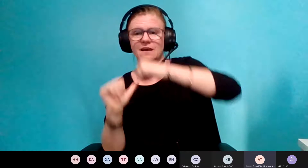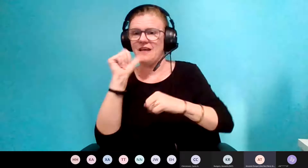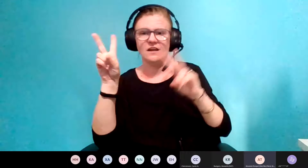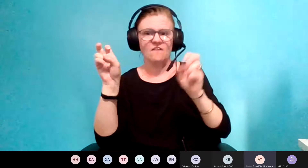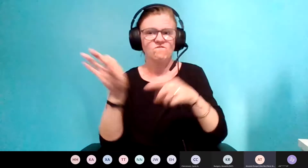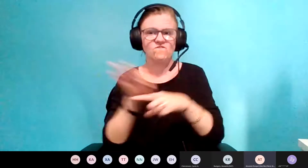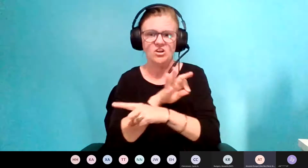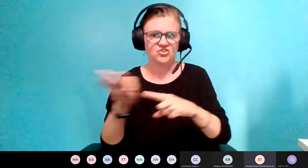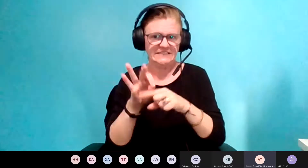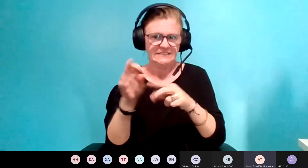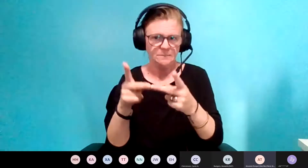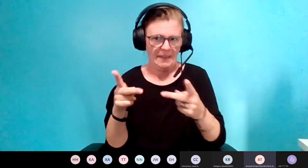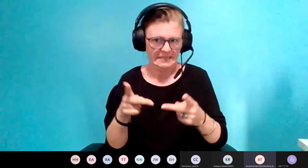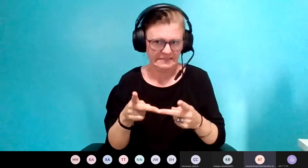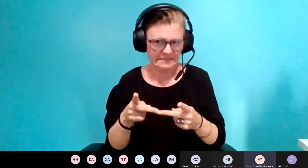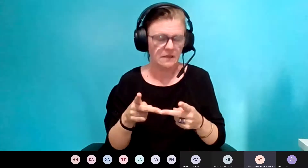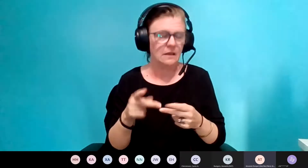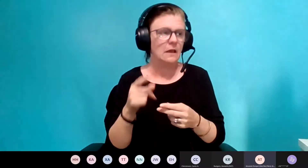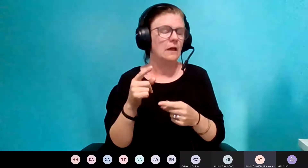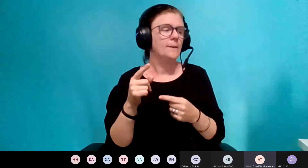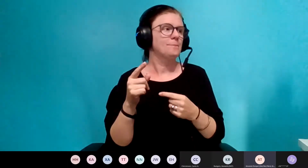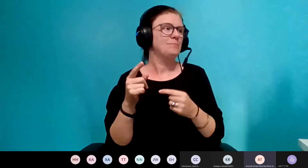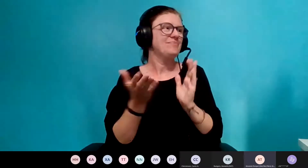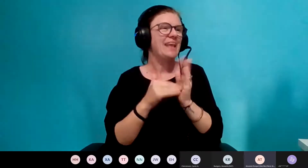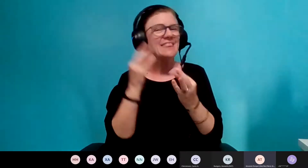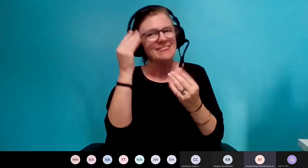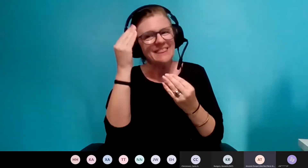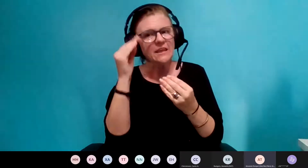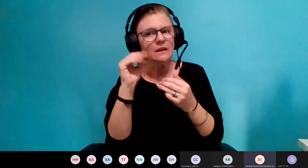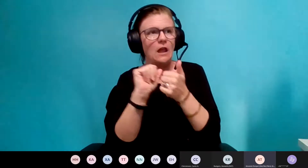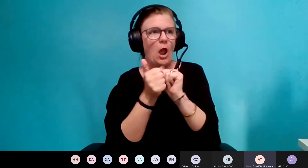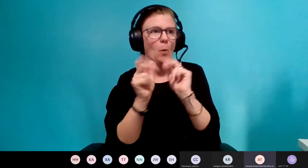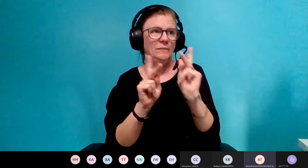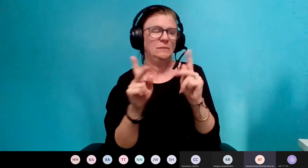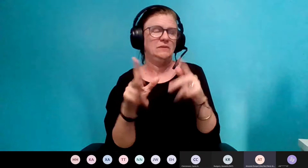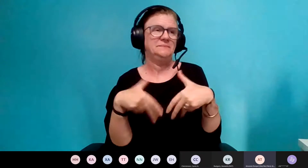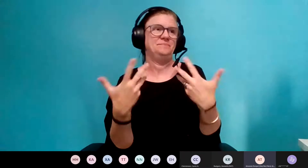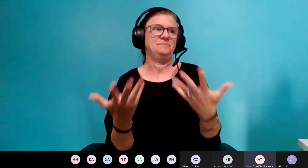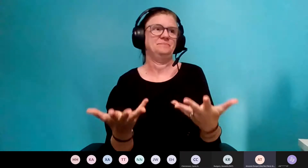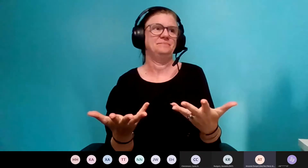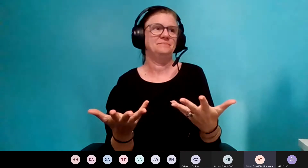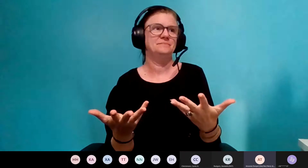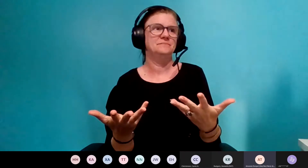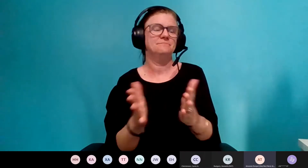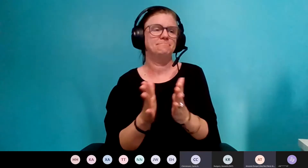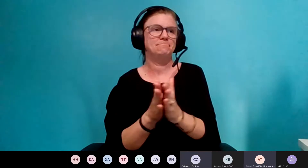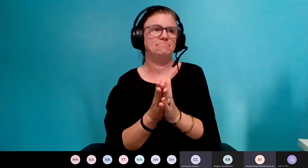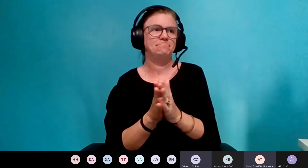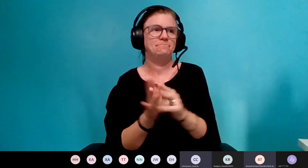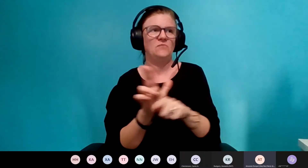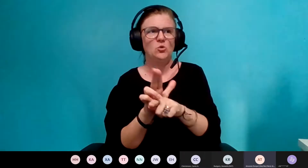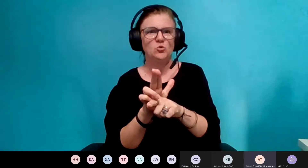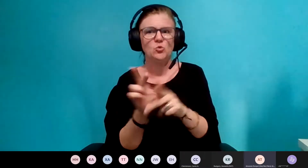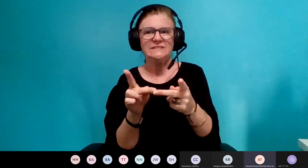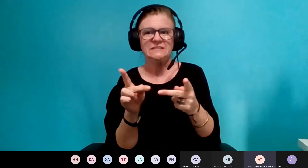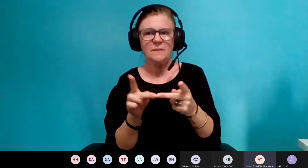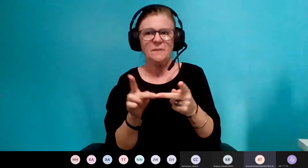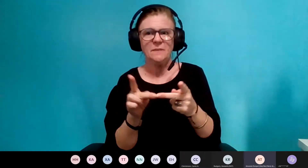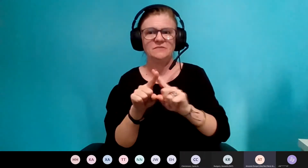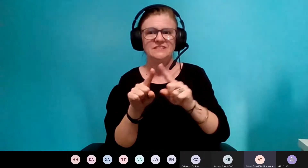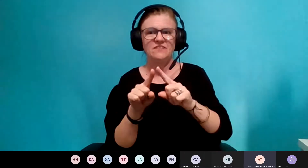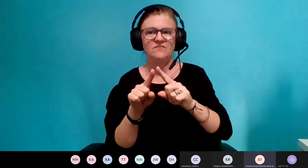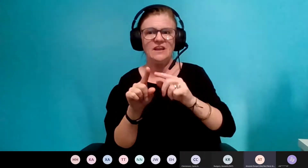space. Thinking about, again, how people use spaces from different